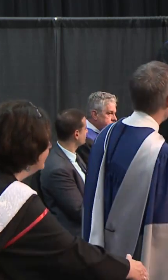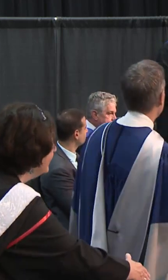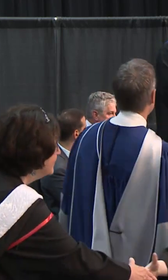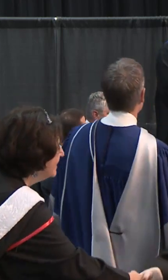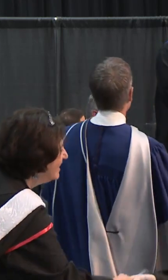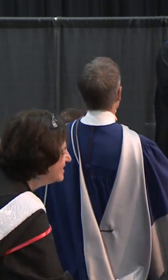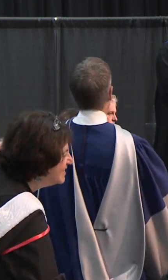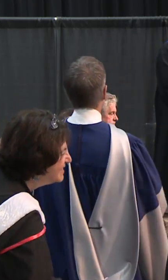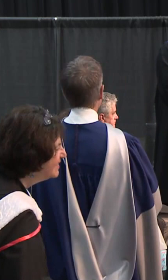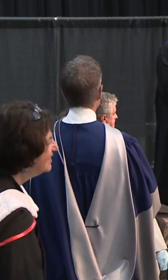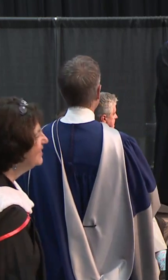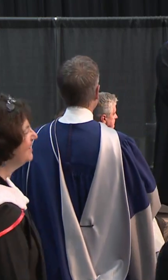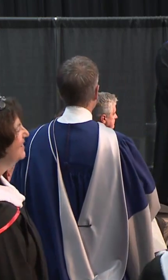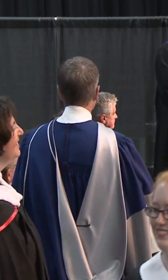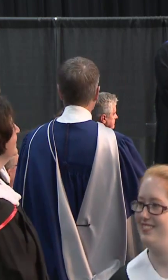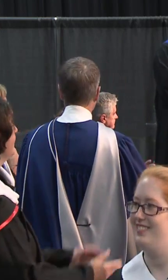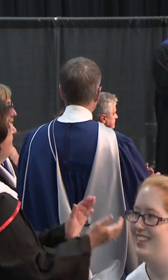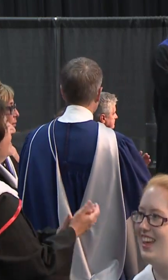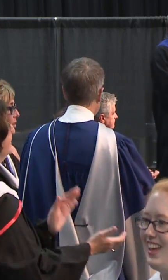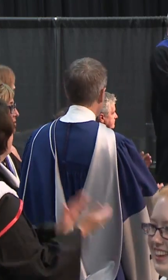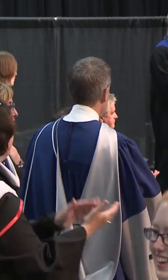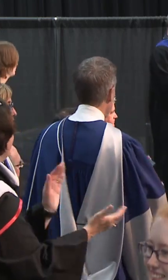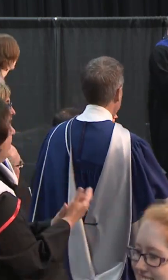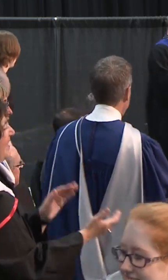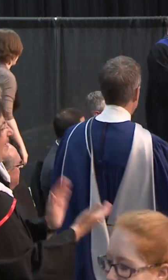With honors, Annika Weigel.